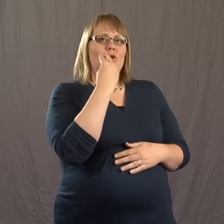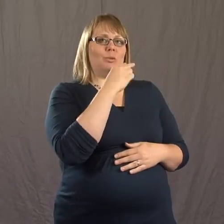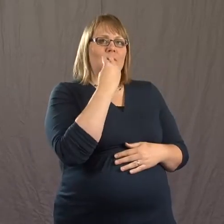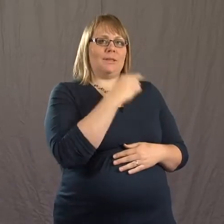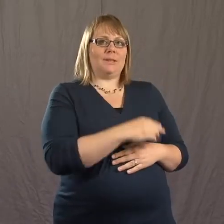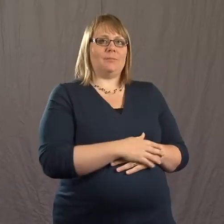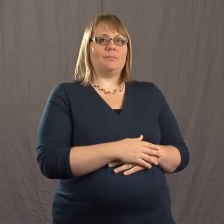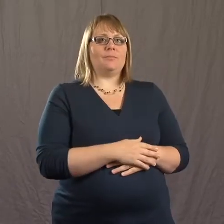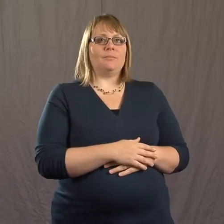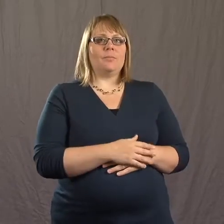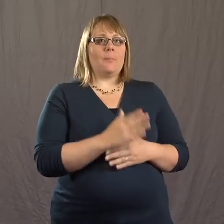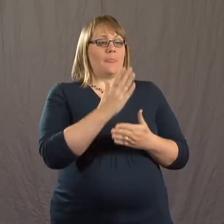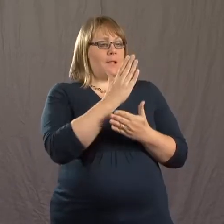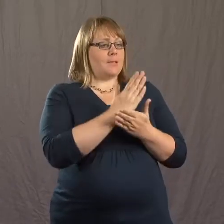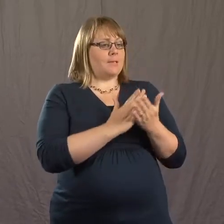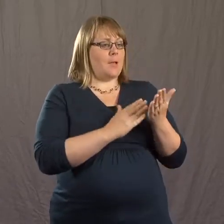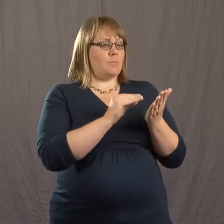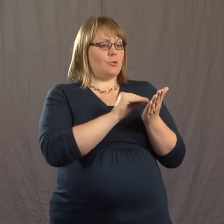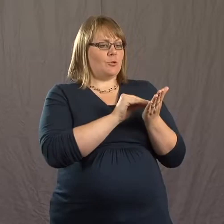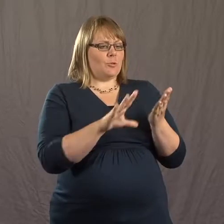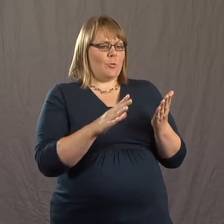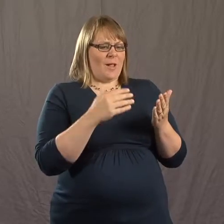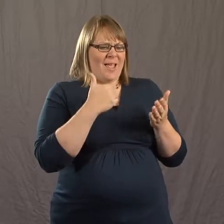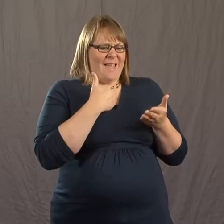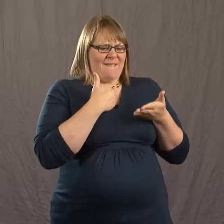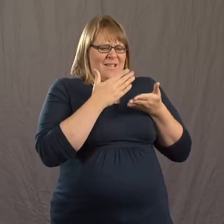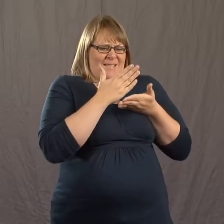One possible communication approach is to use speech reading.